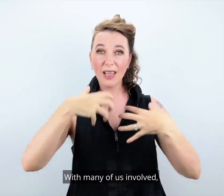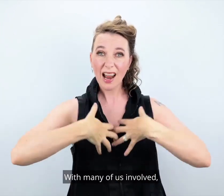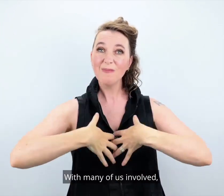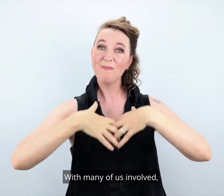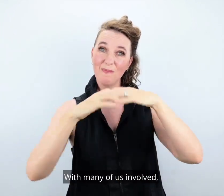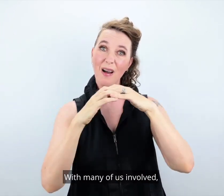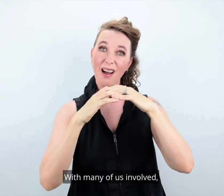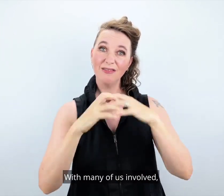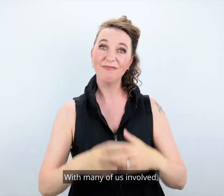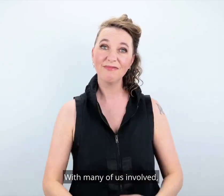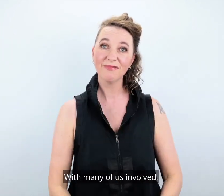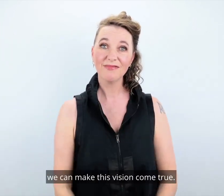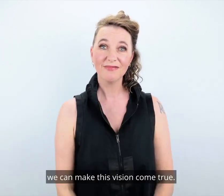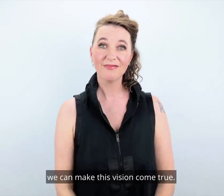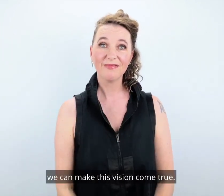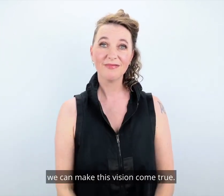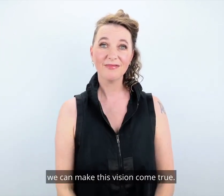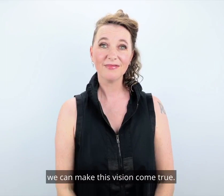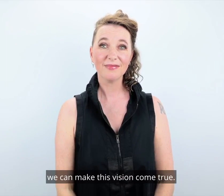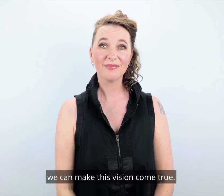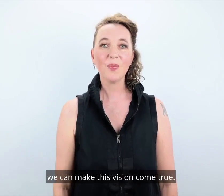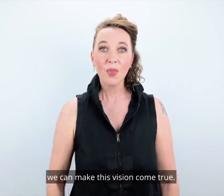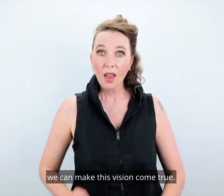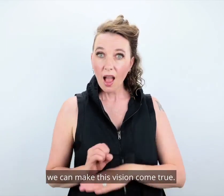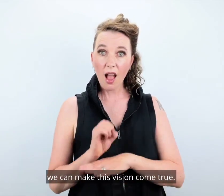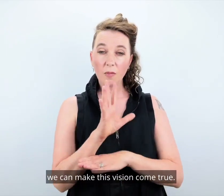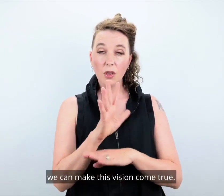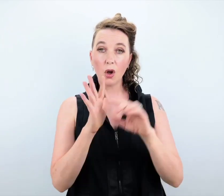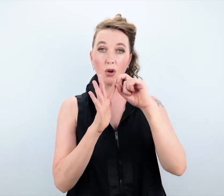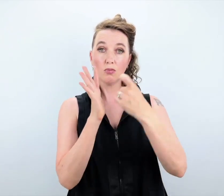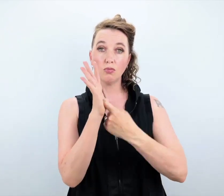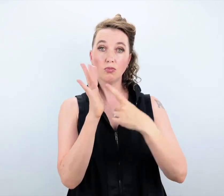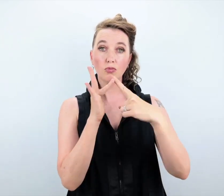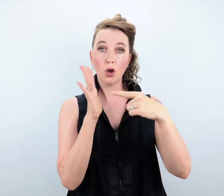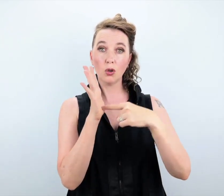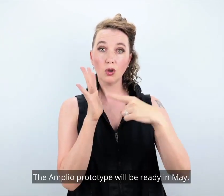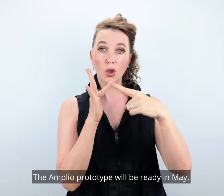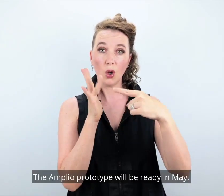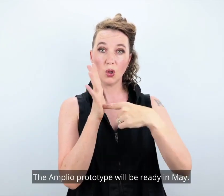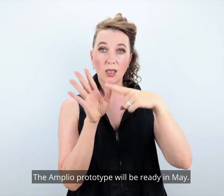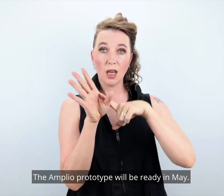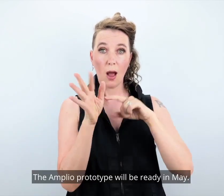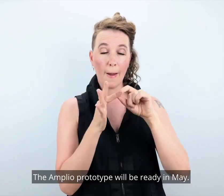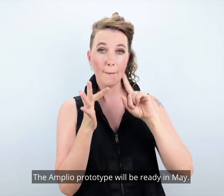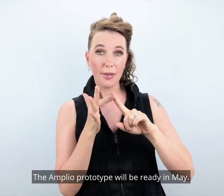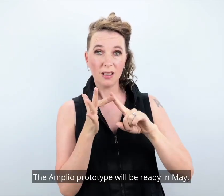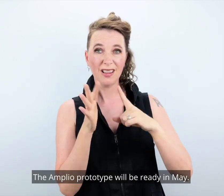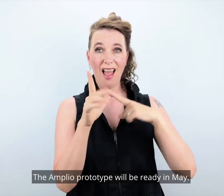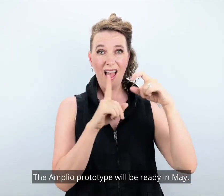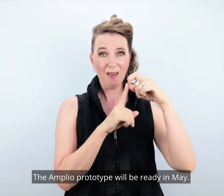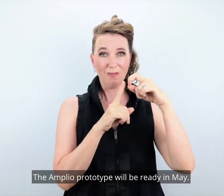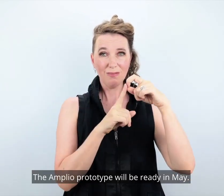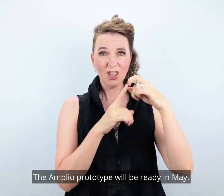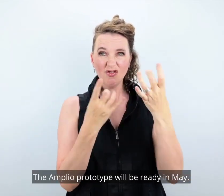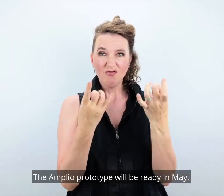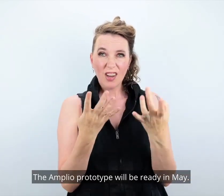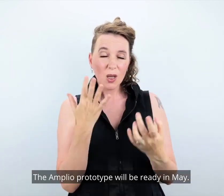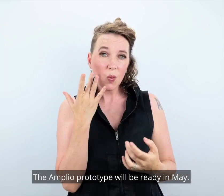many of us involved we can make this vision come true. The Amplio prototype will be ready in